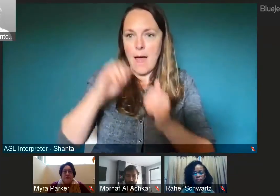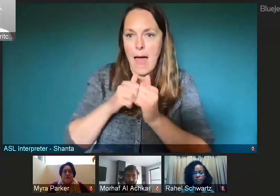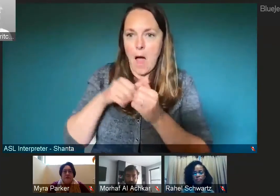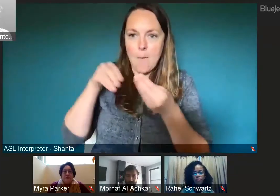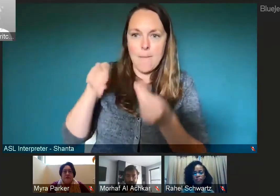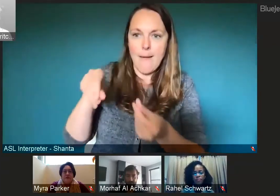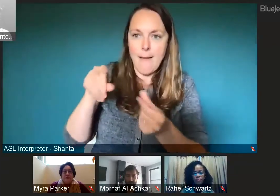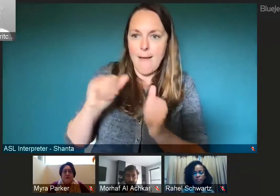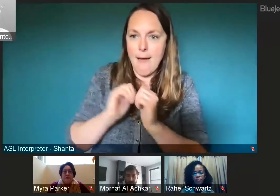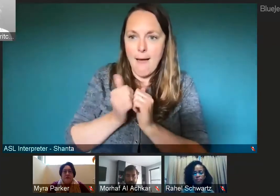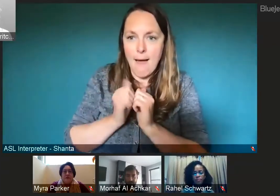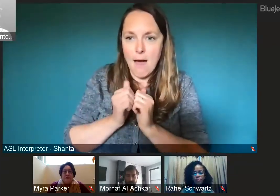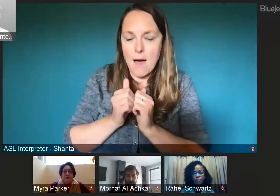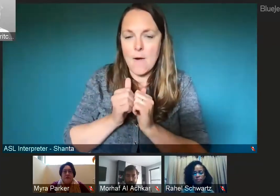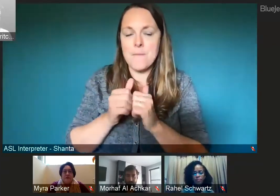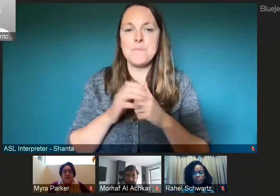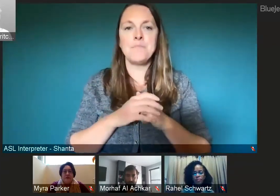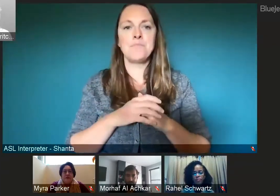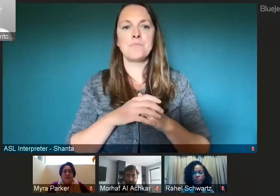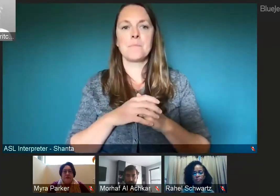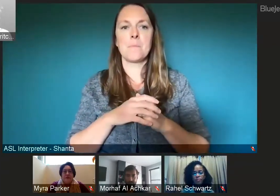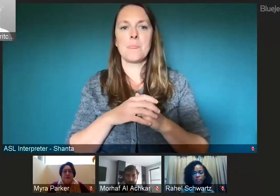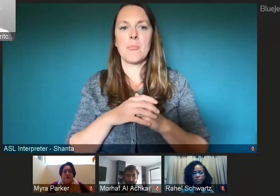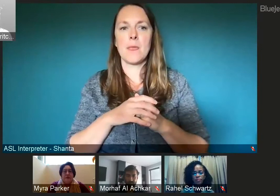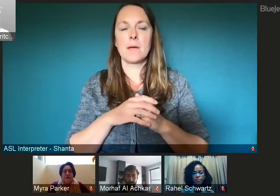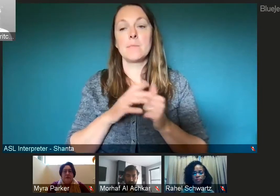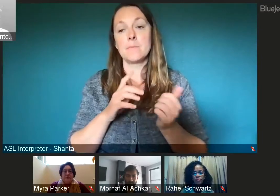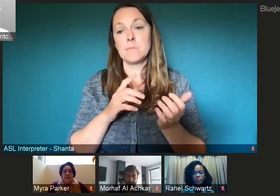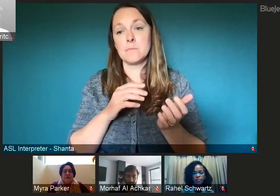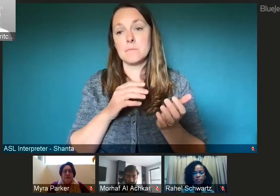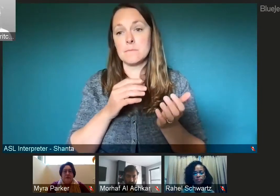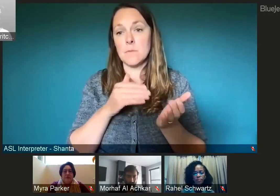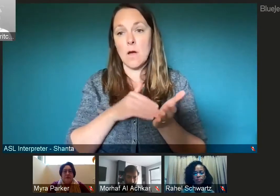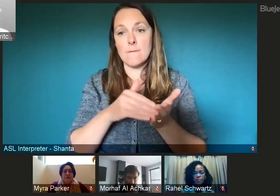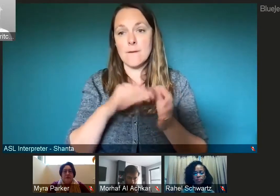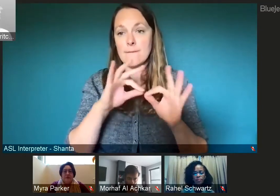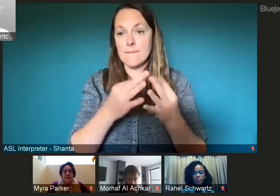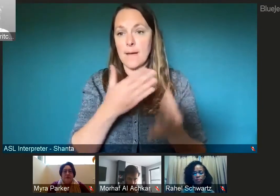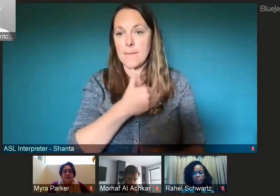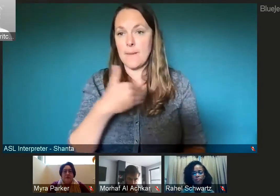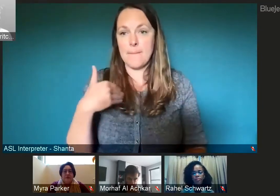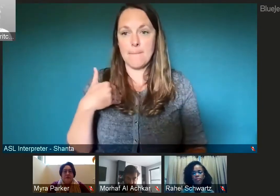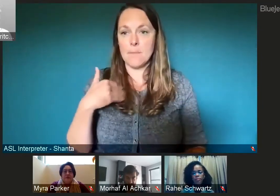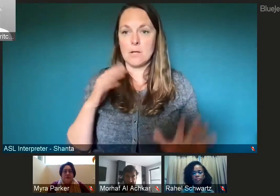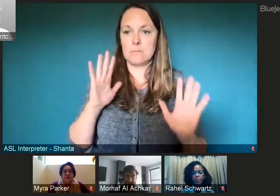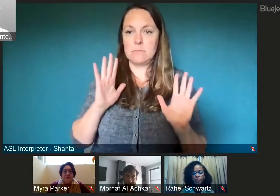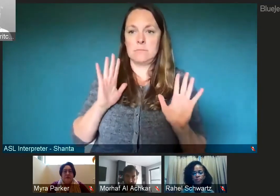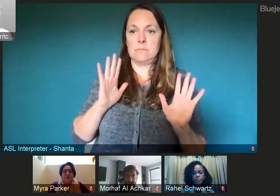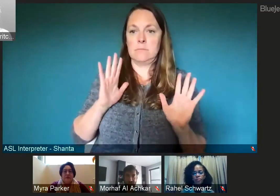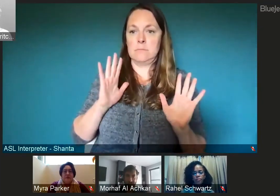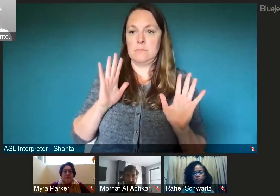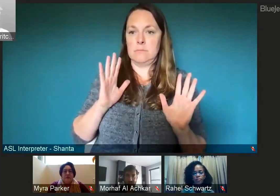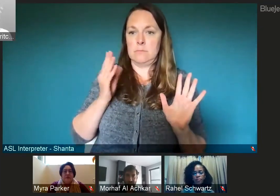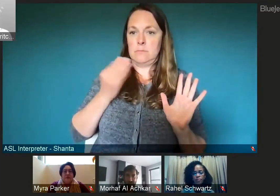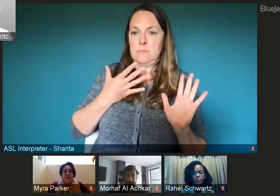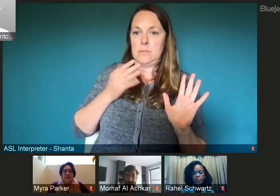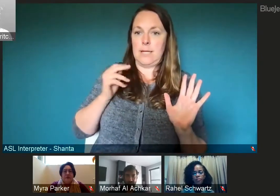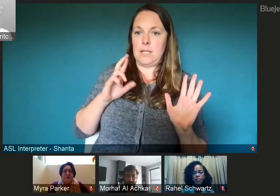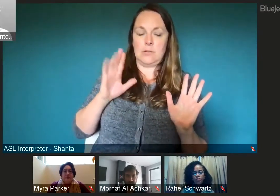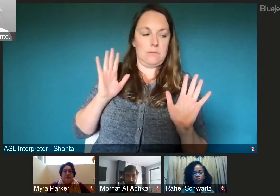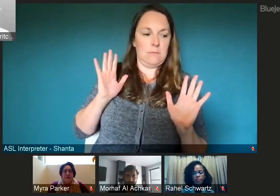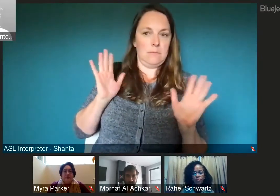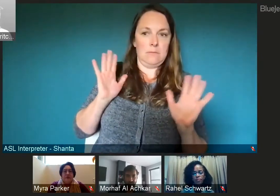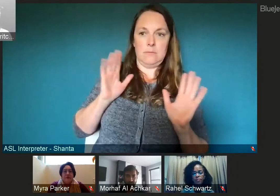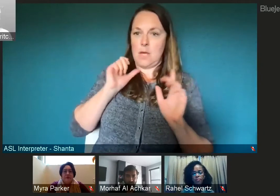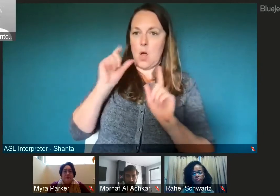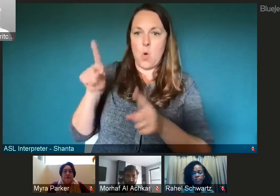this? And a lot of times, some of the family members won't even go further than that notice, because in many